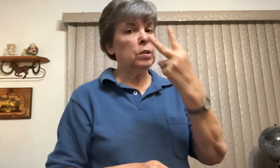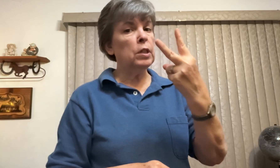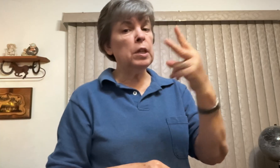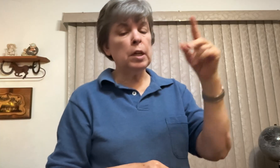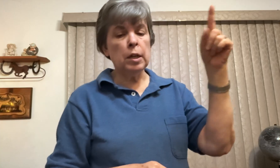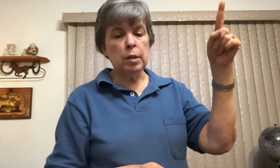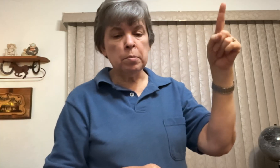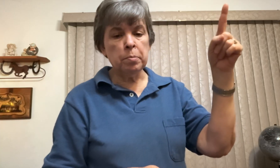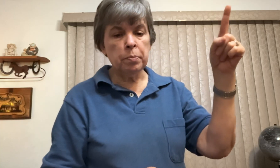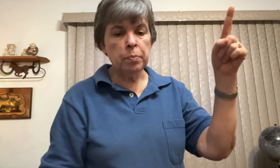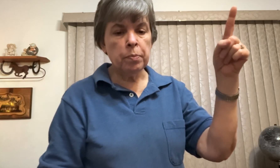see him.